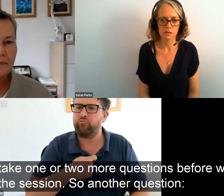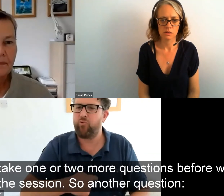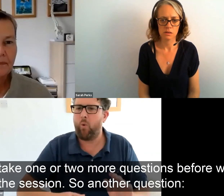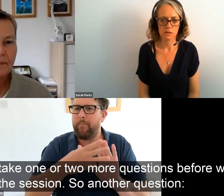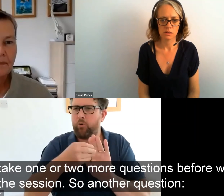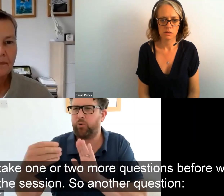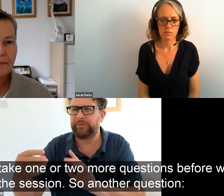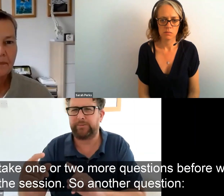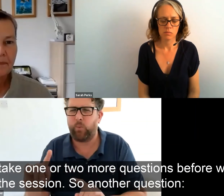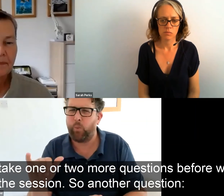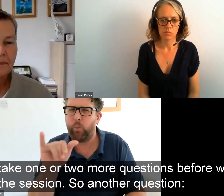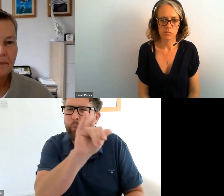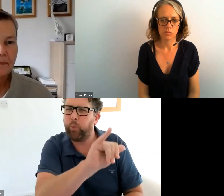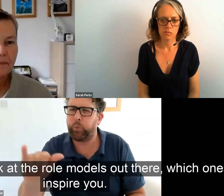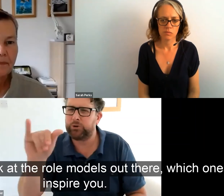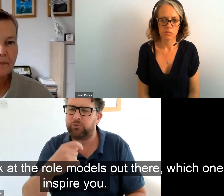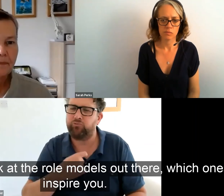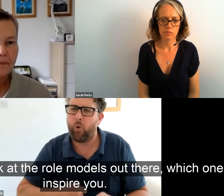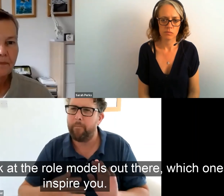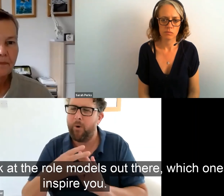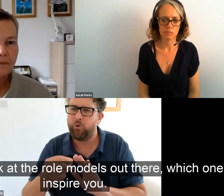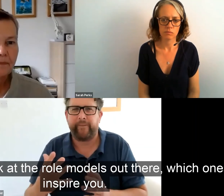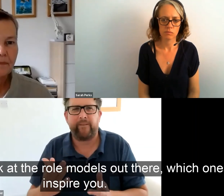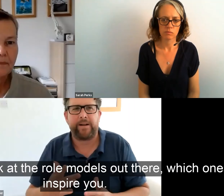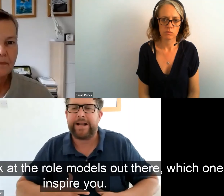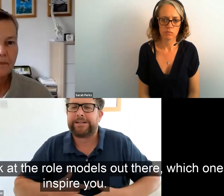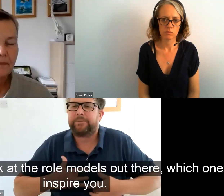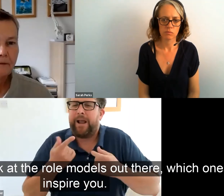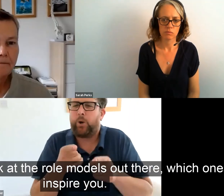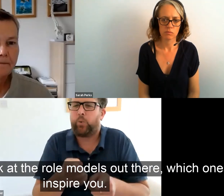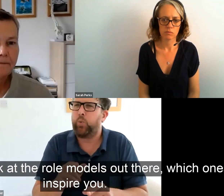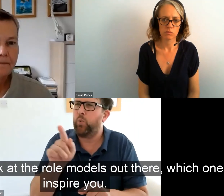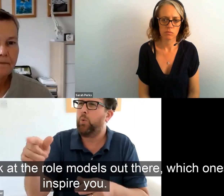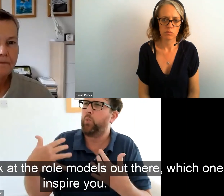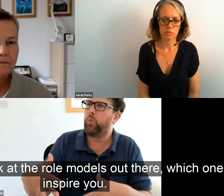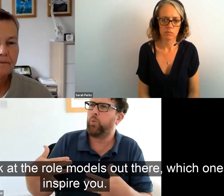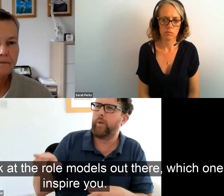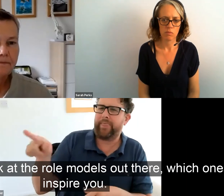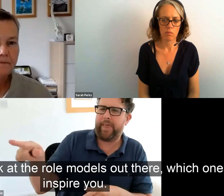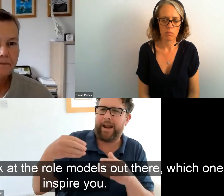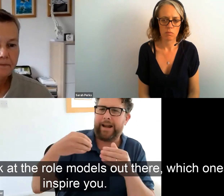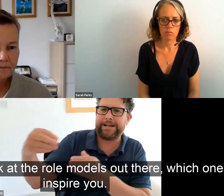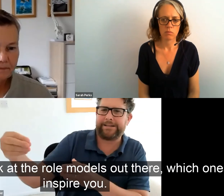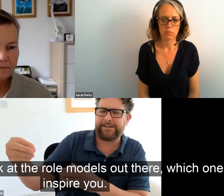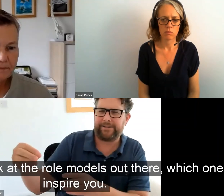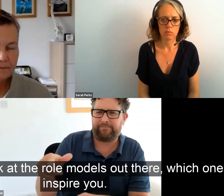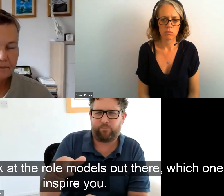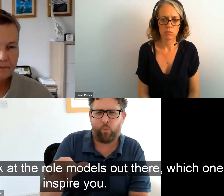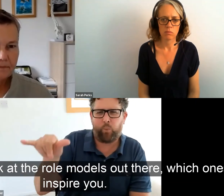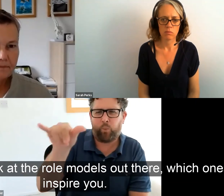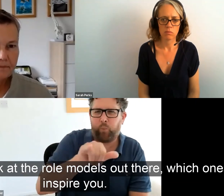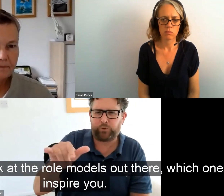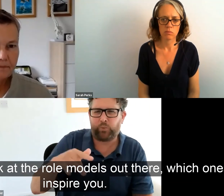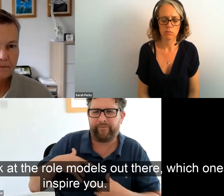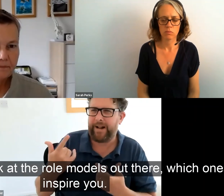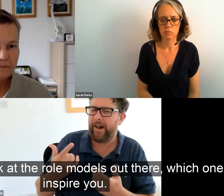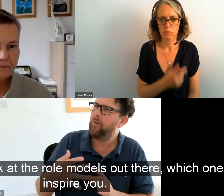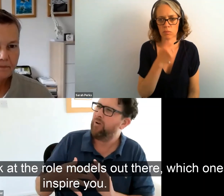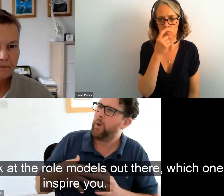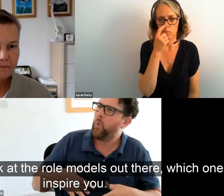So another question. When you look at the role models out there, which